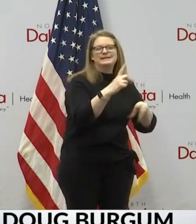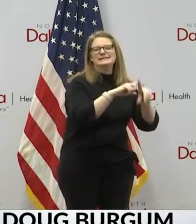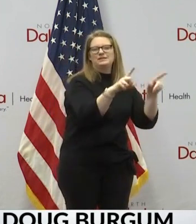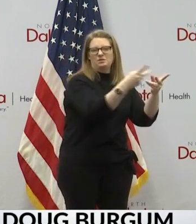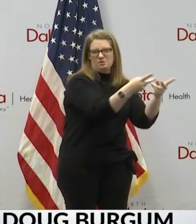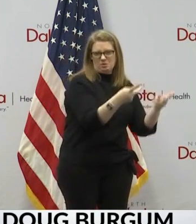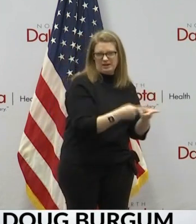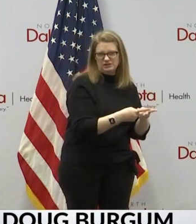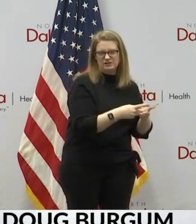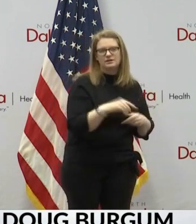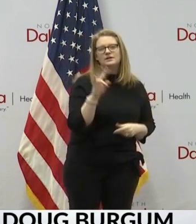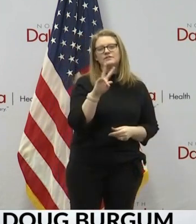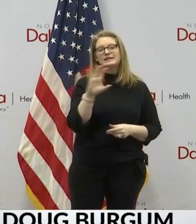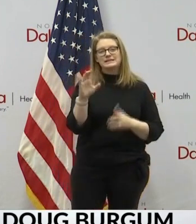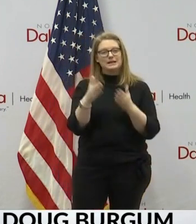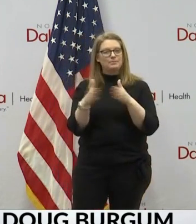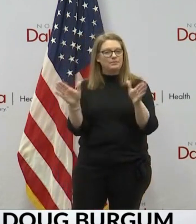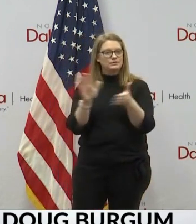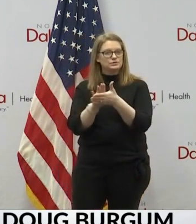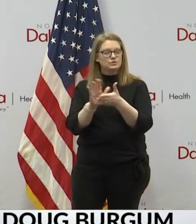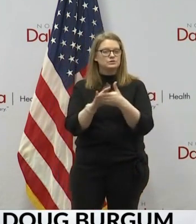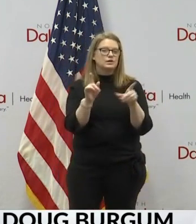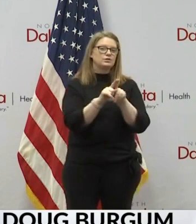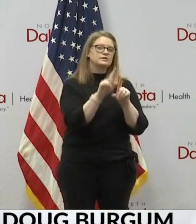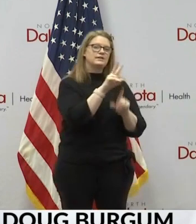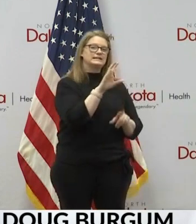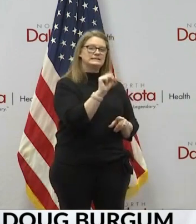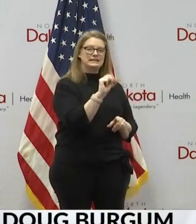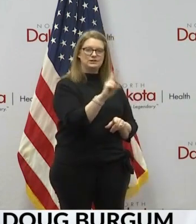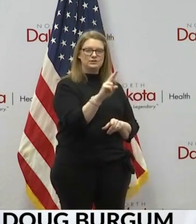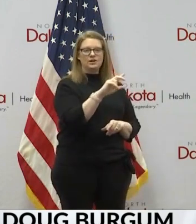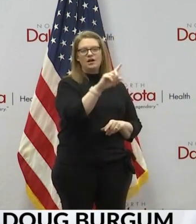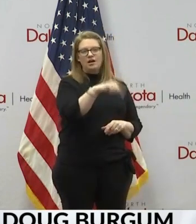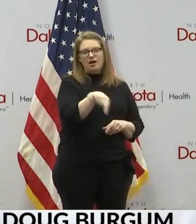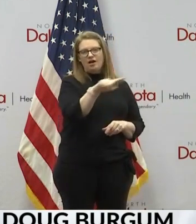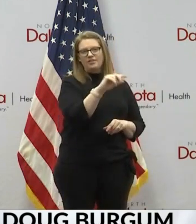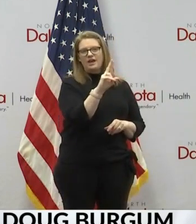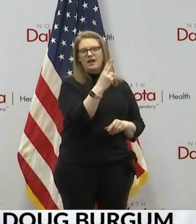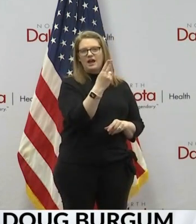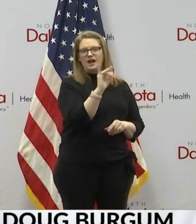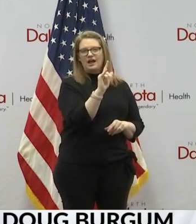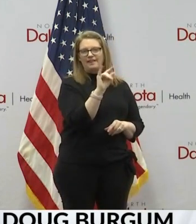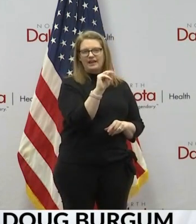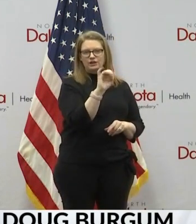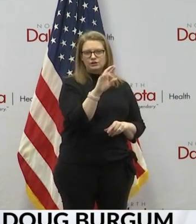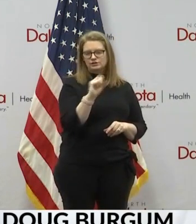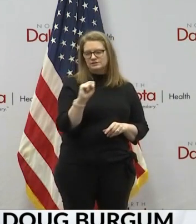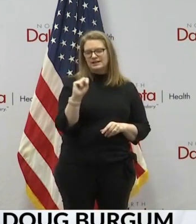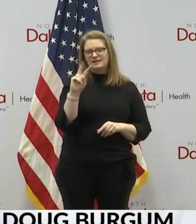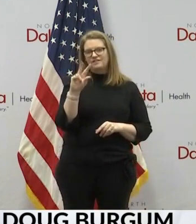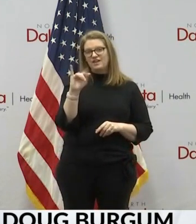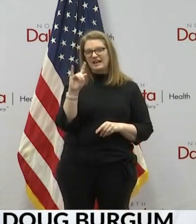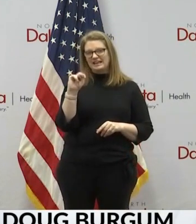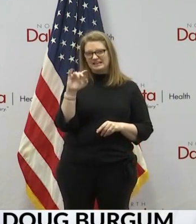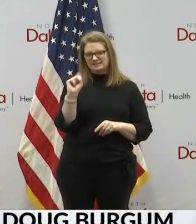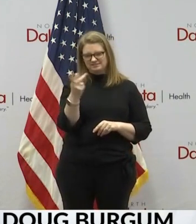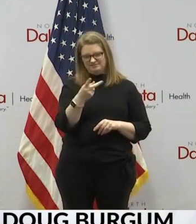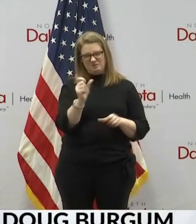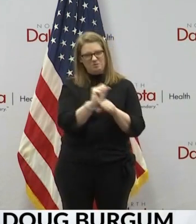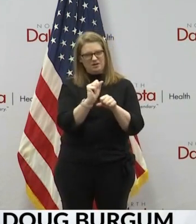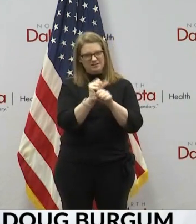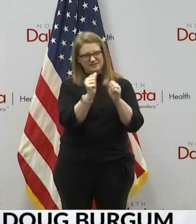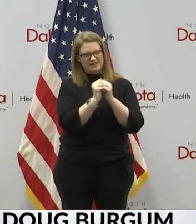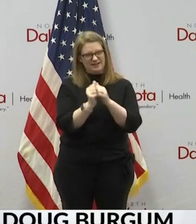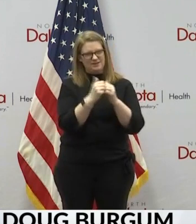Valley City Public Schools and Valley City State University and all the Highliners and all the Vikings that are making this happen. And then last week in a